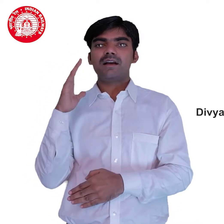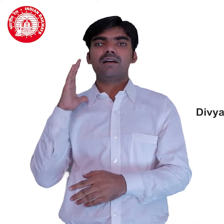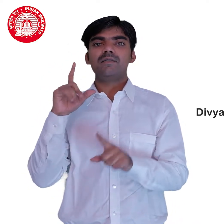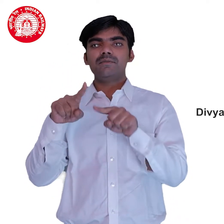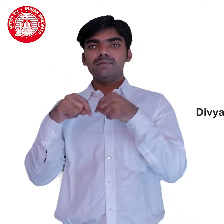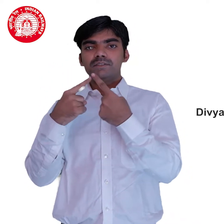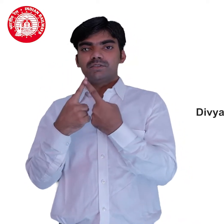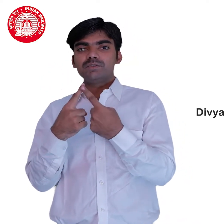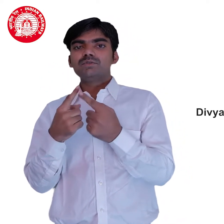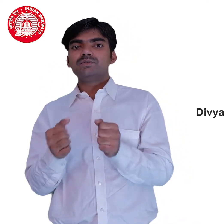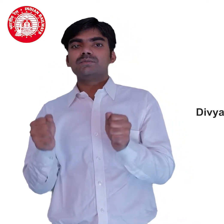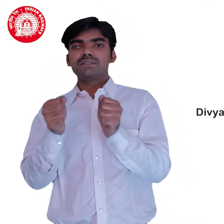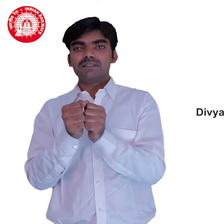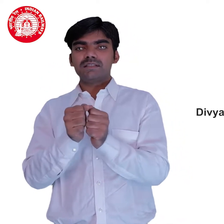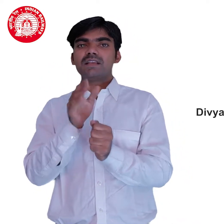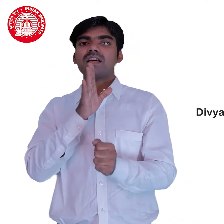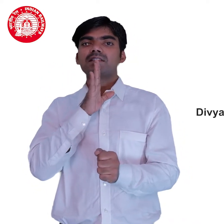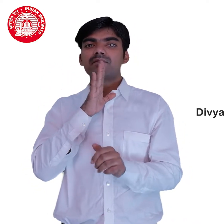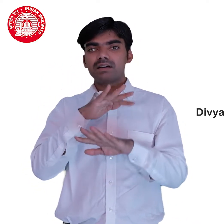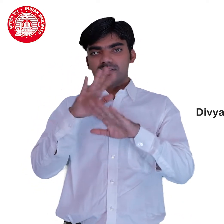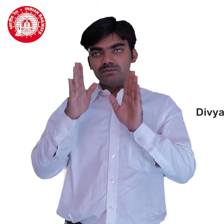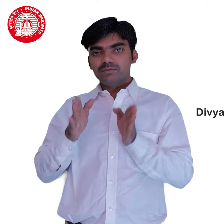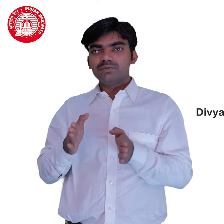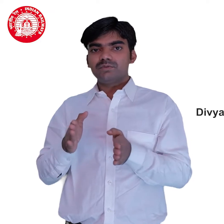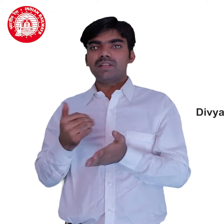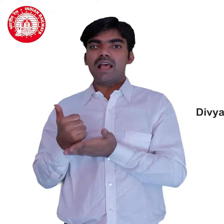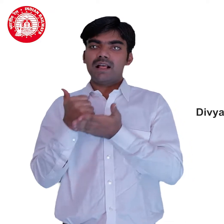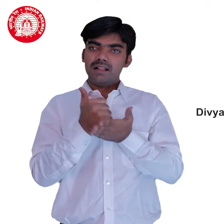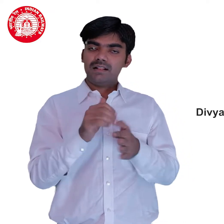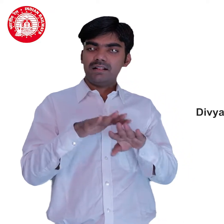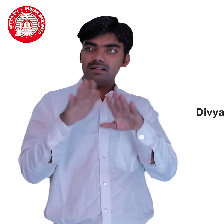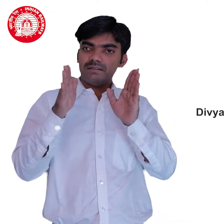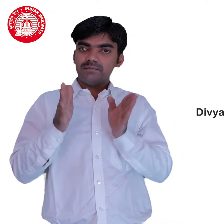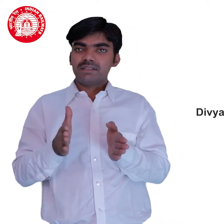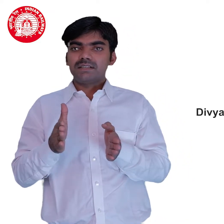desk, cloakroom, and RPF at platform 1.